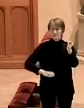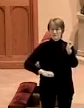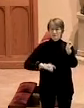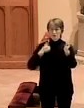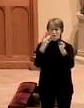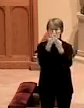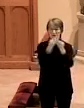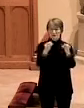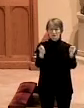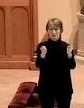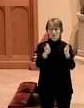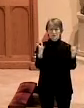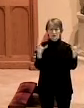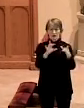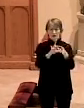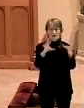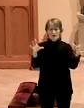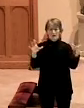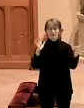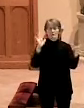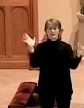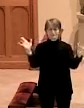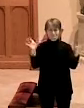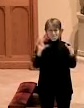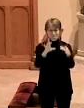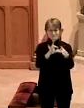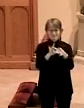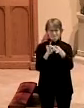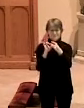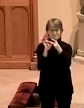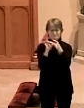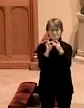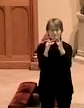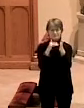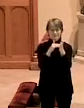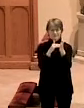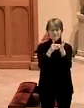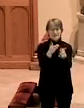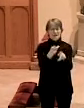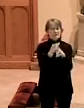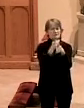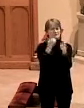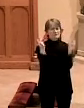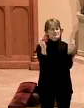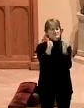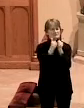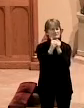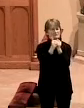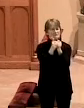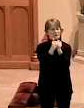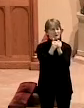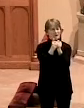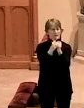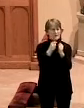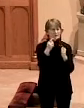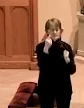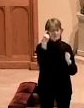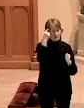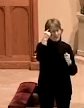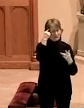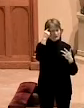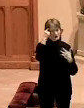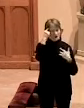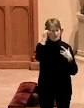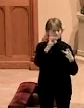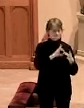division. Be pleased to keep us always in communion of mind and heart,